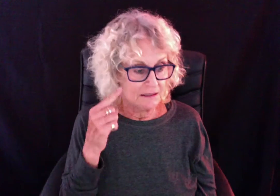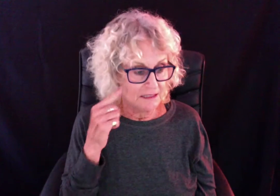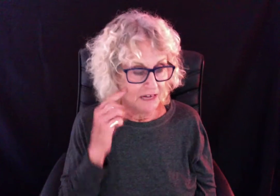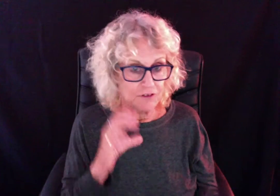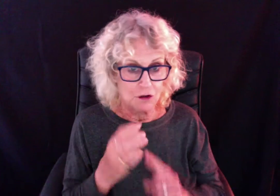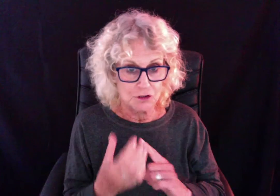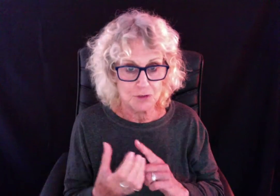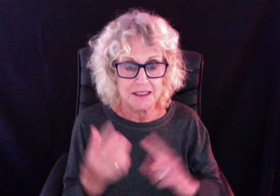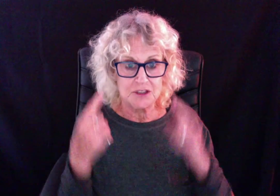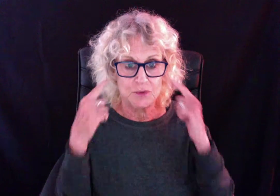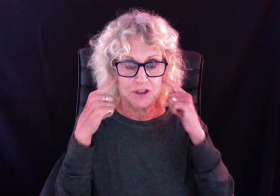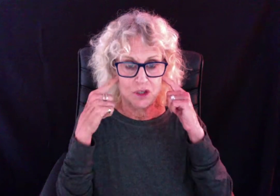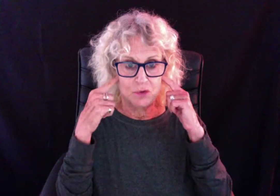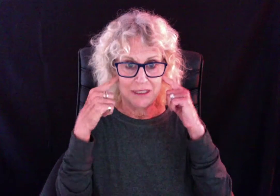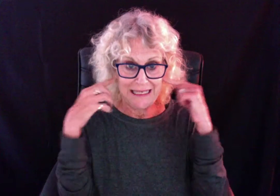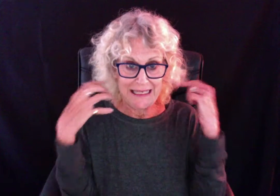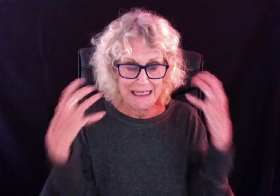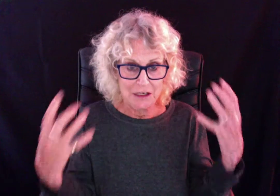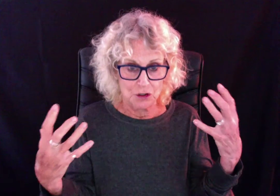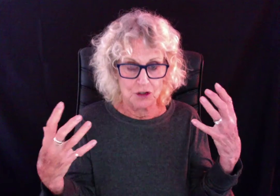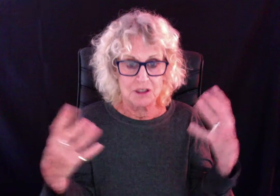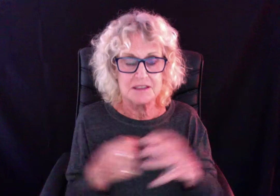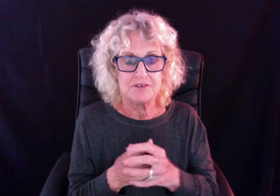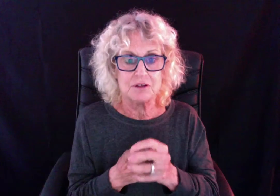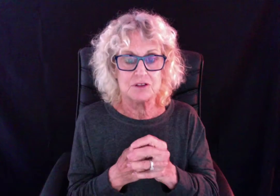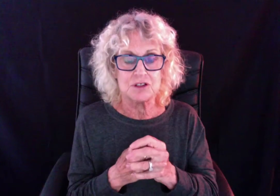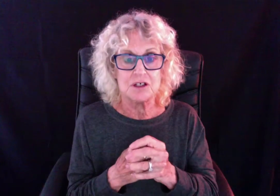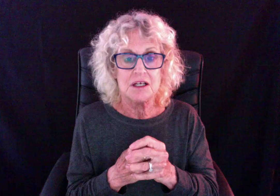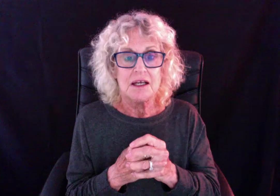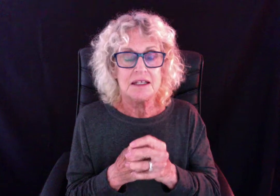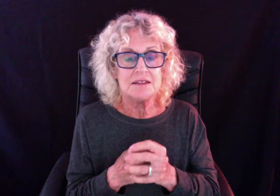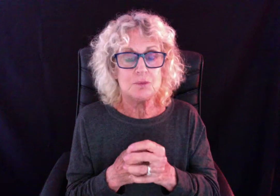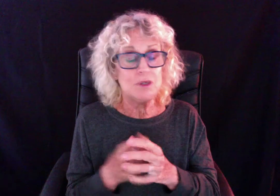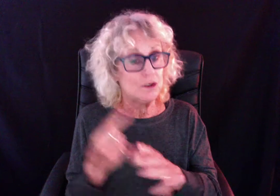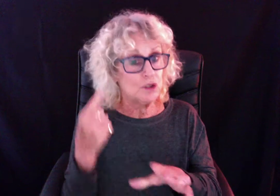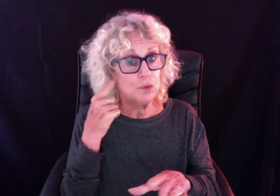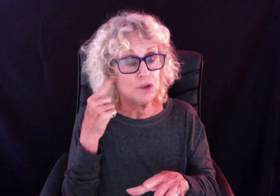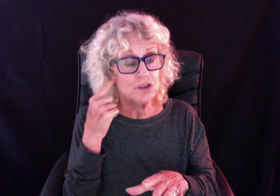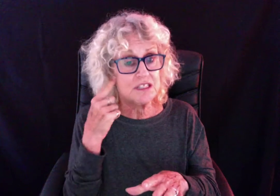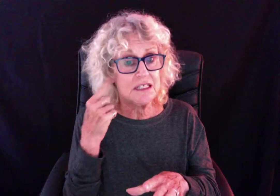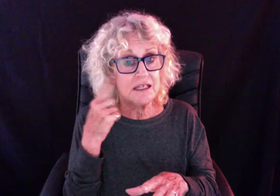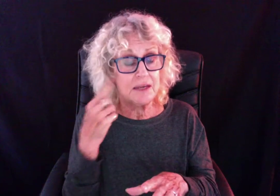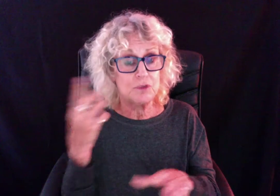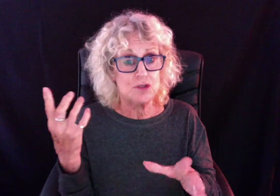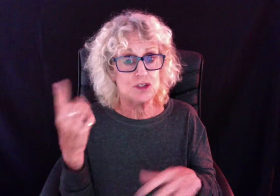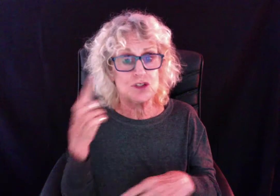deaf culture, because we don't hear in deaf culture, you'll see, and we use it too.